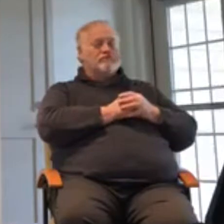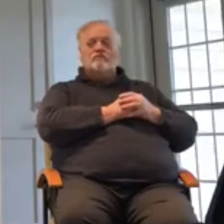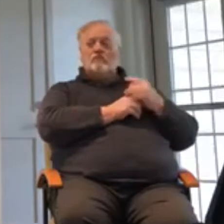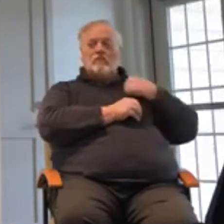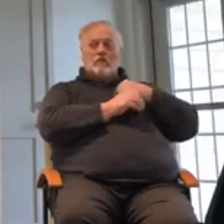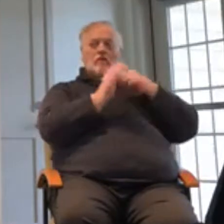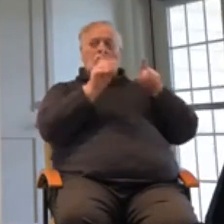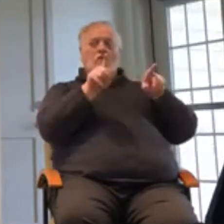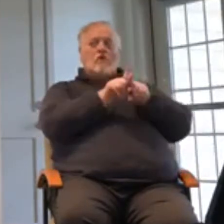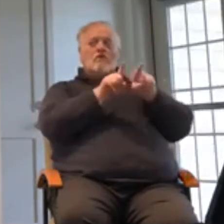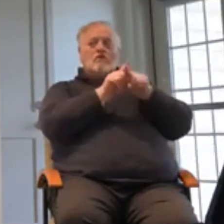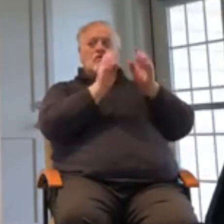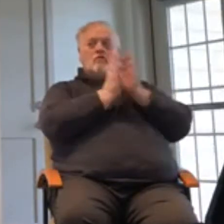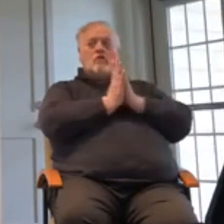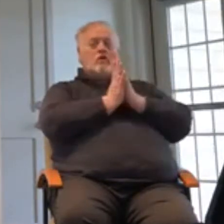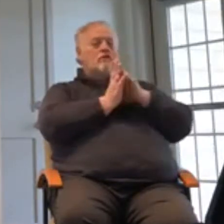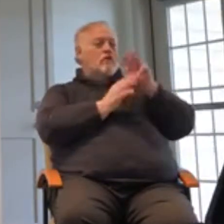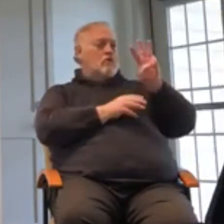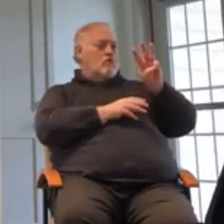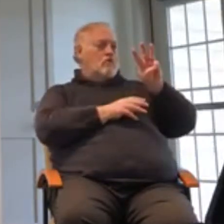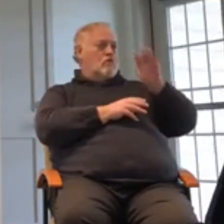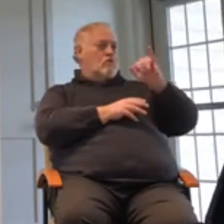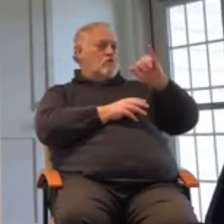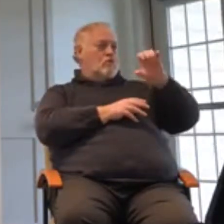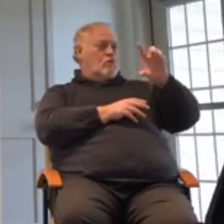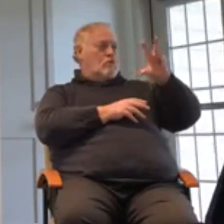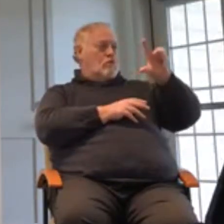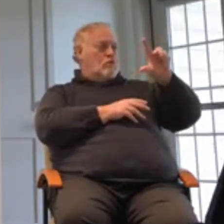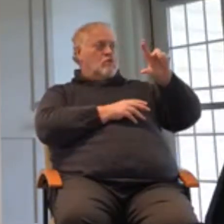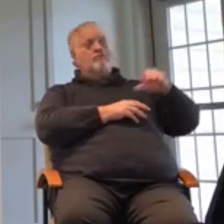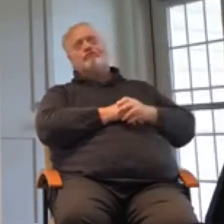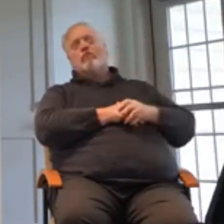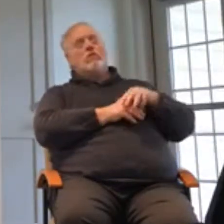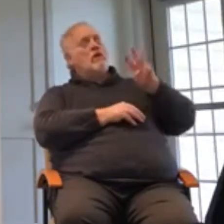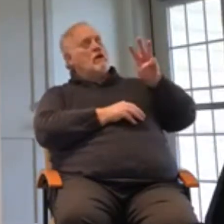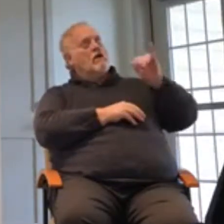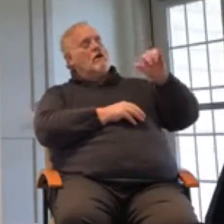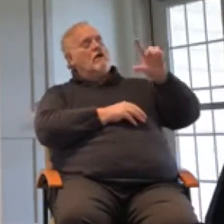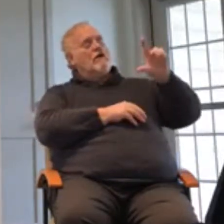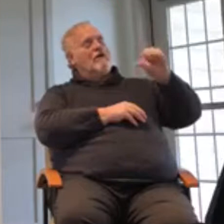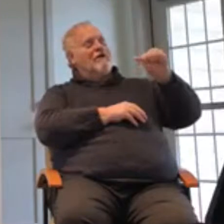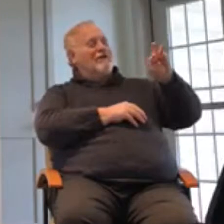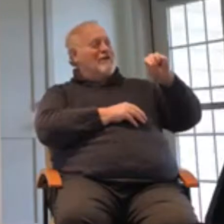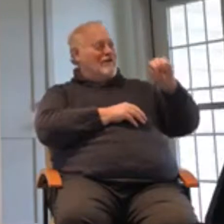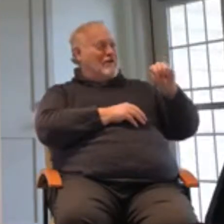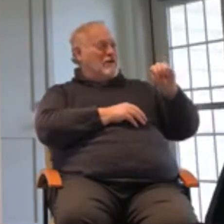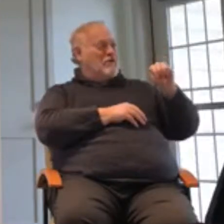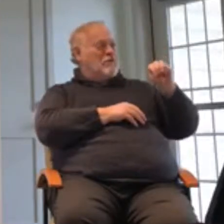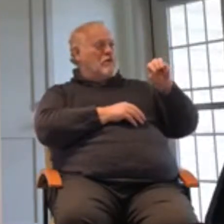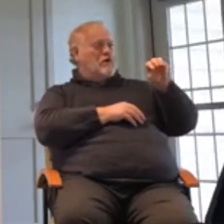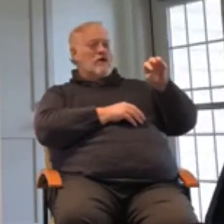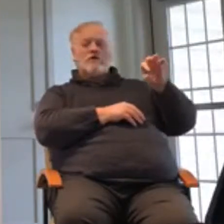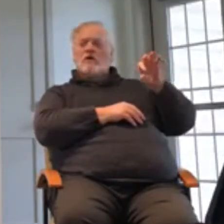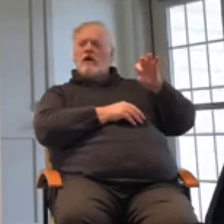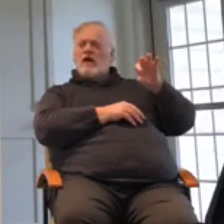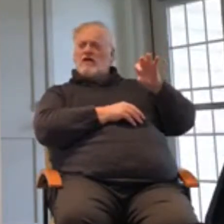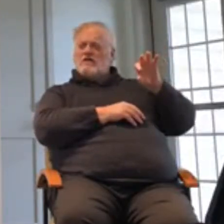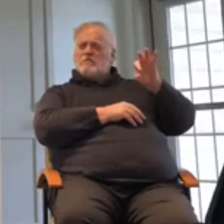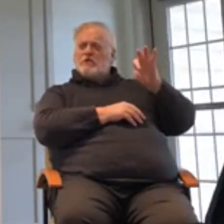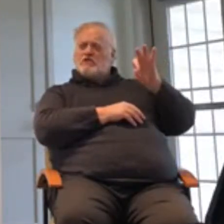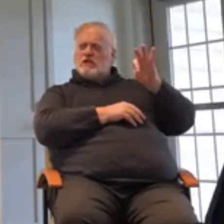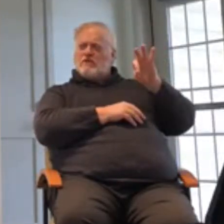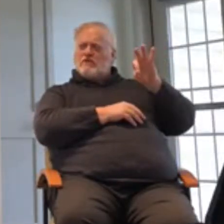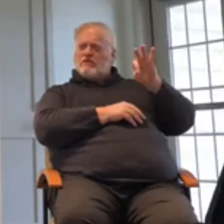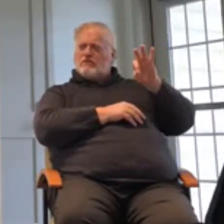William Jeffcoat. William Jeffcoat, who is hopefully going to be with us on August